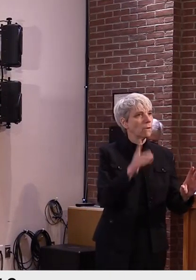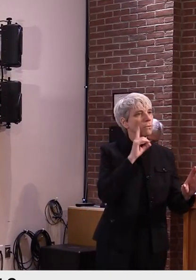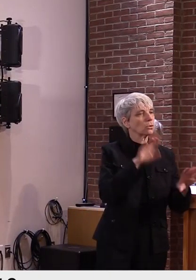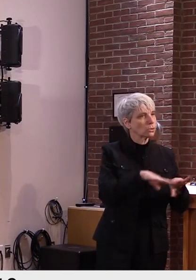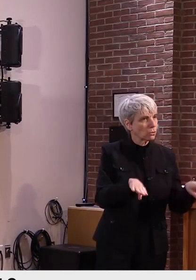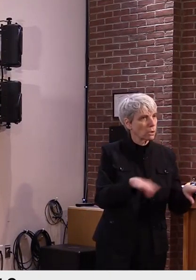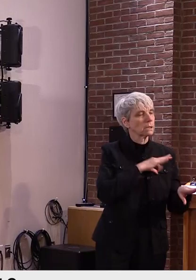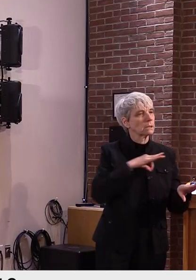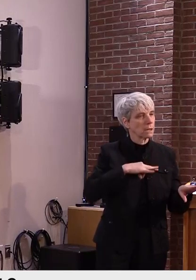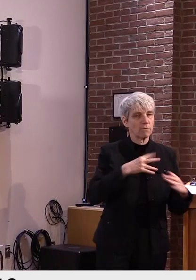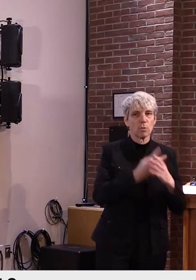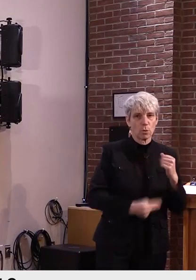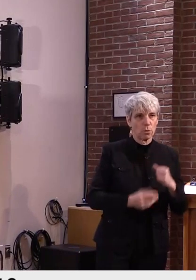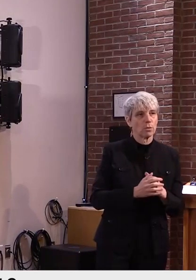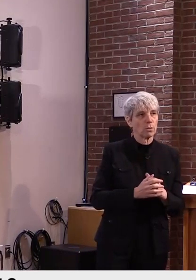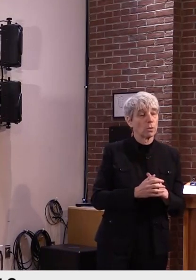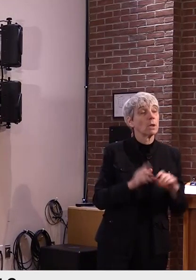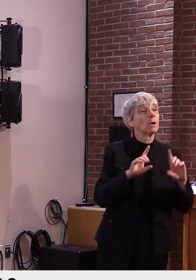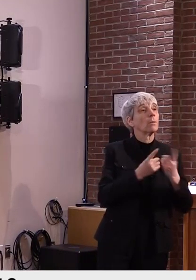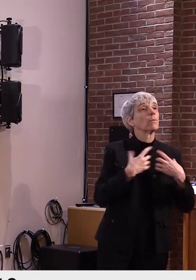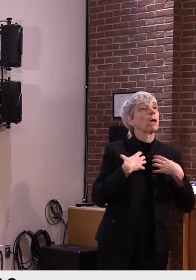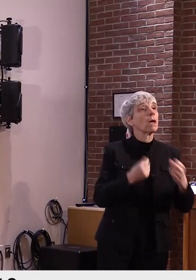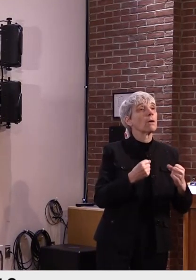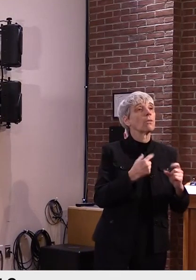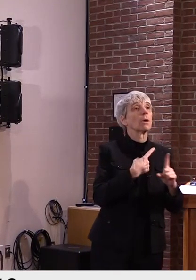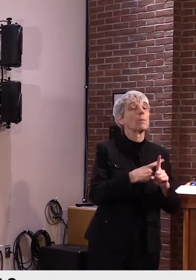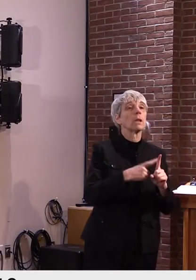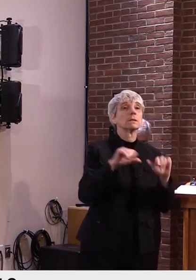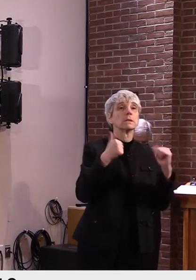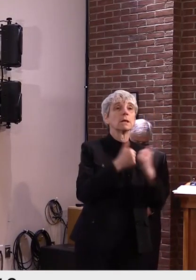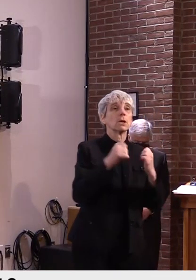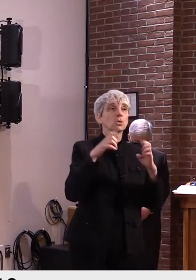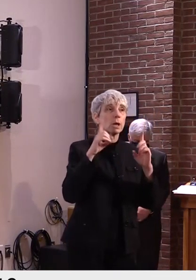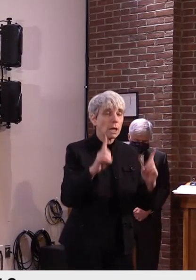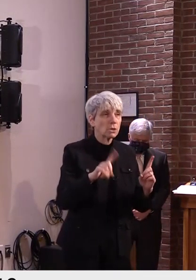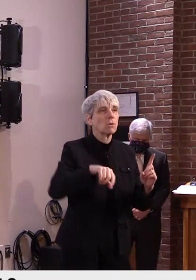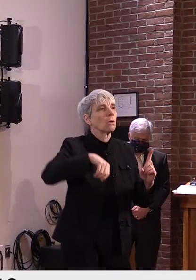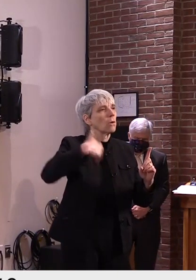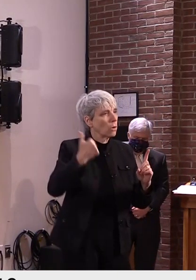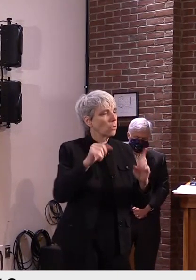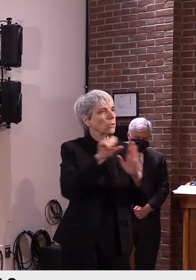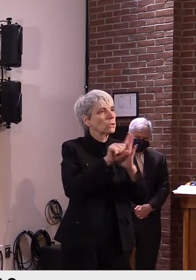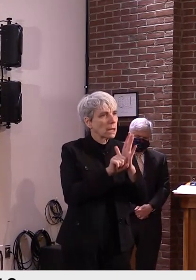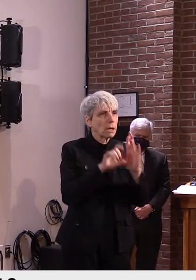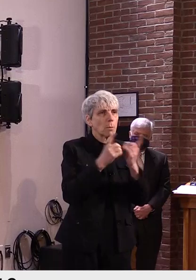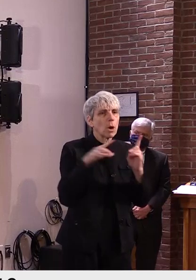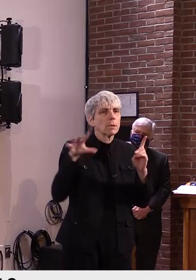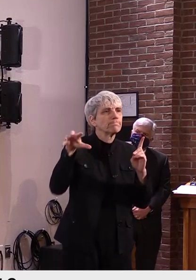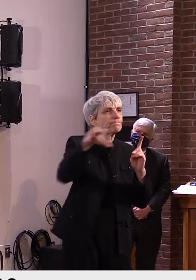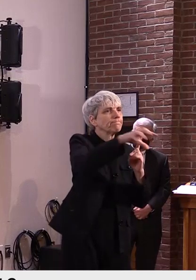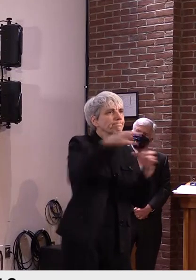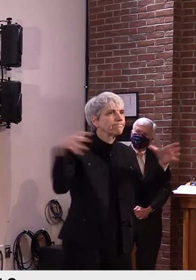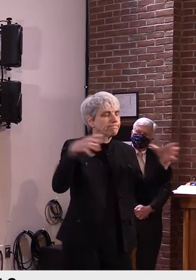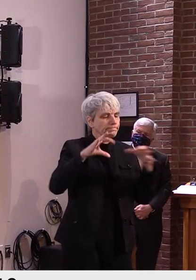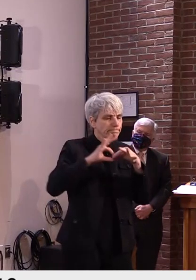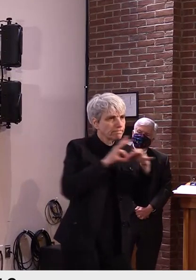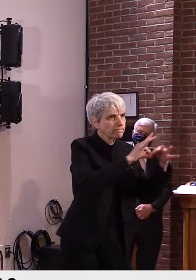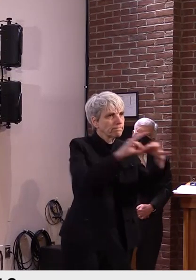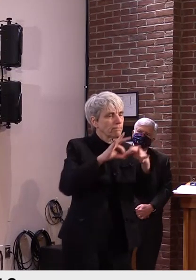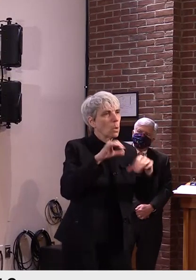health department, together with the Agency of Education and others throughout state government, have been closely working